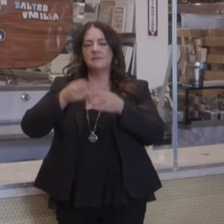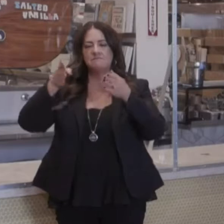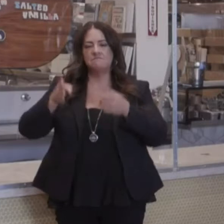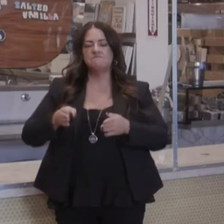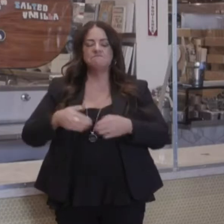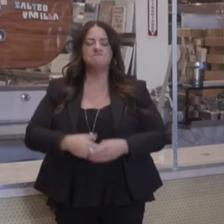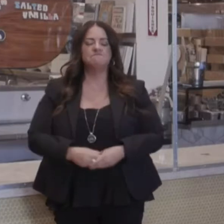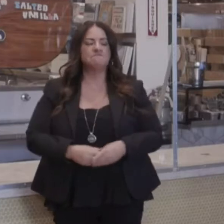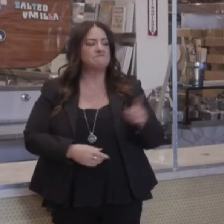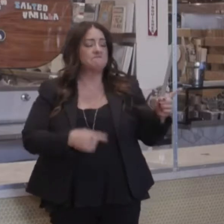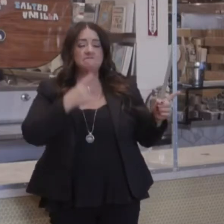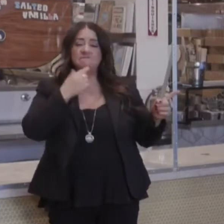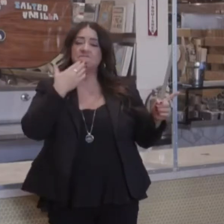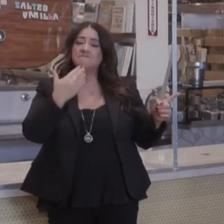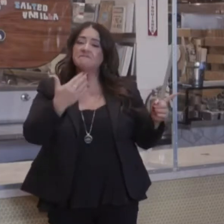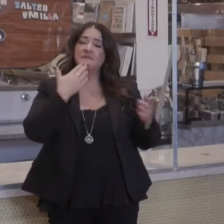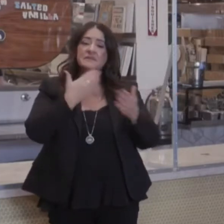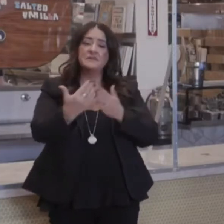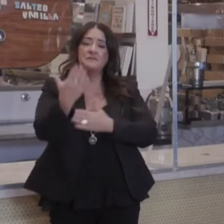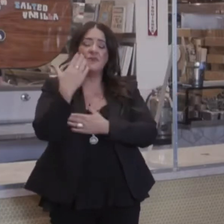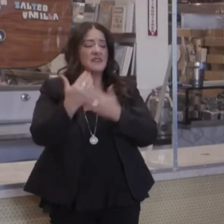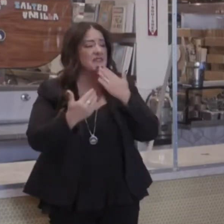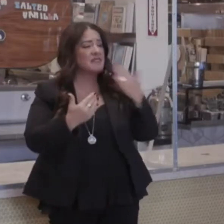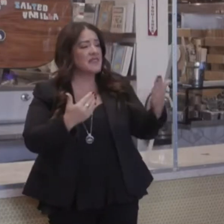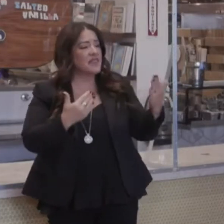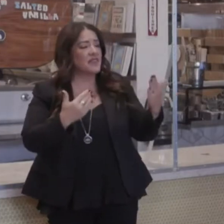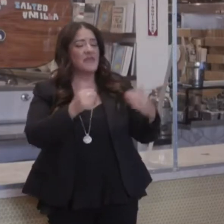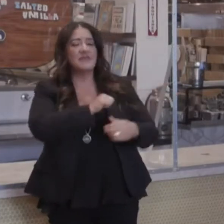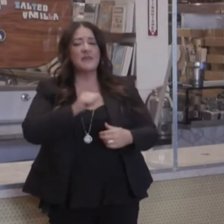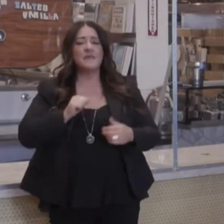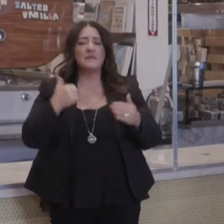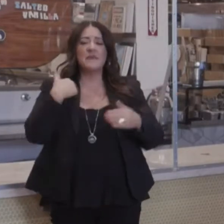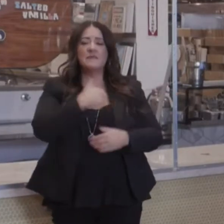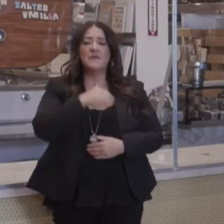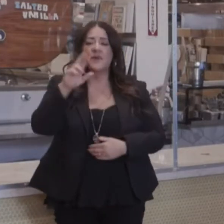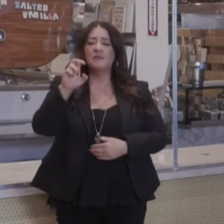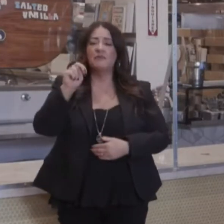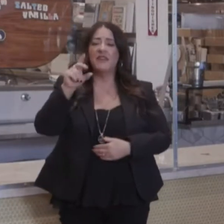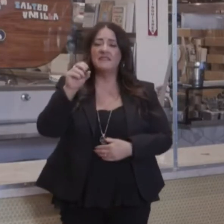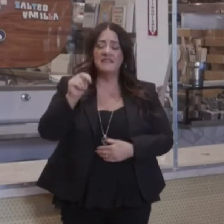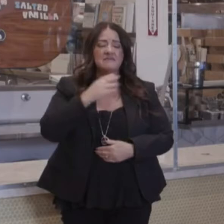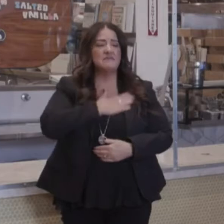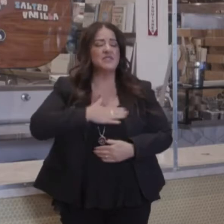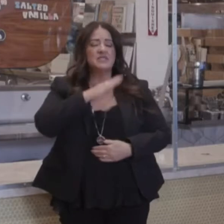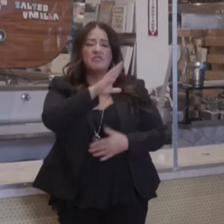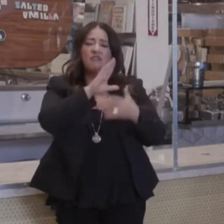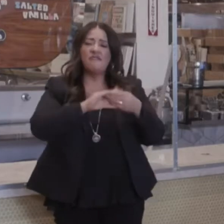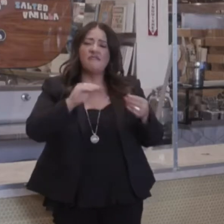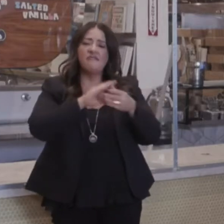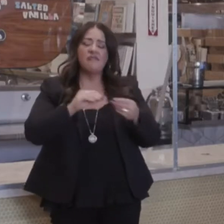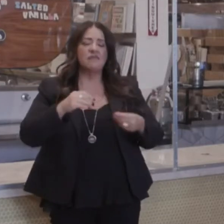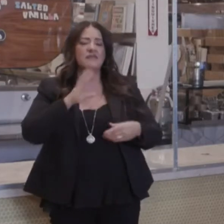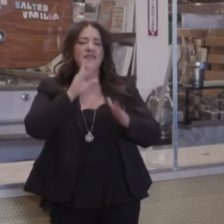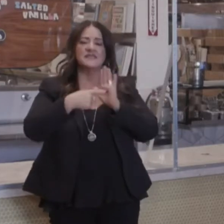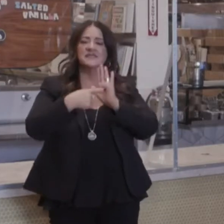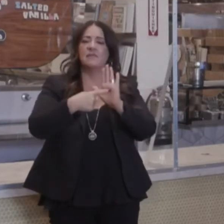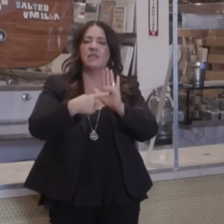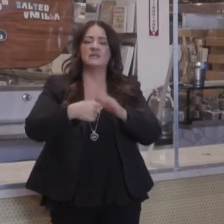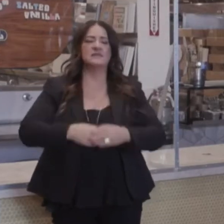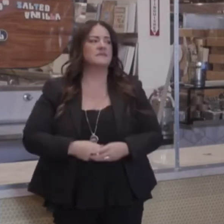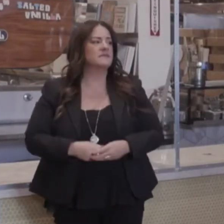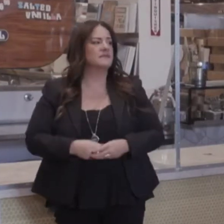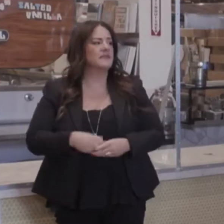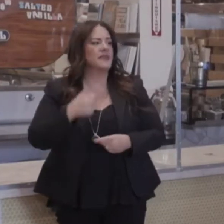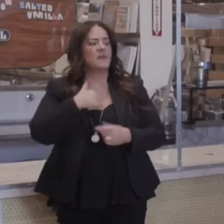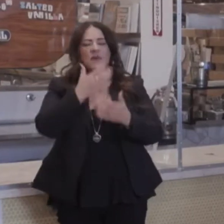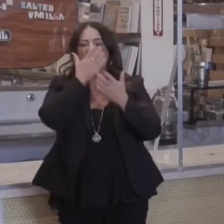Well, good morning, and thank you, Speaker Rendon. I appreciated those comments and that symbolism. I want to